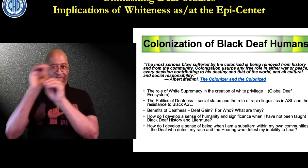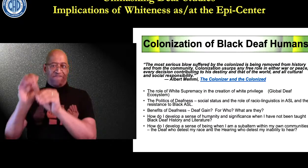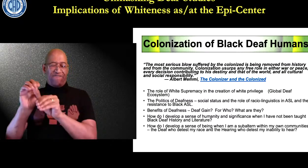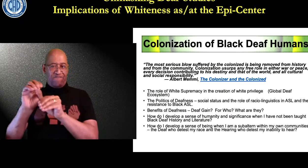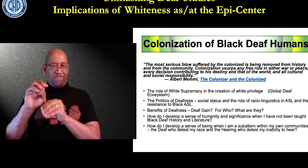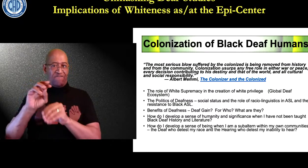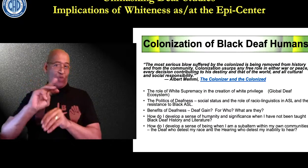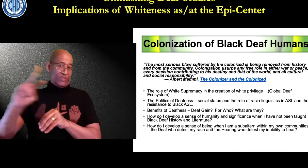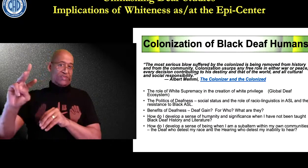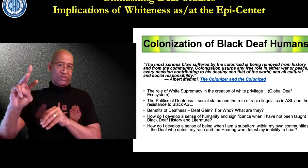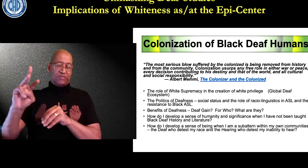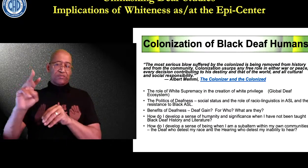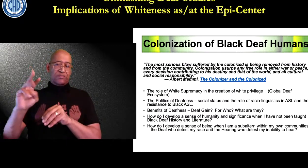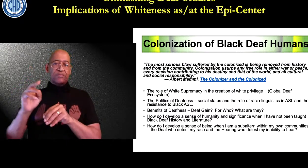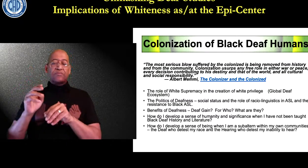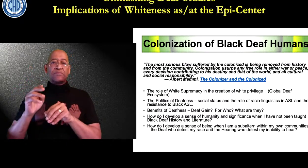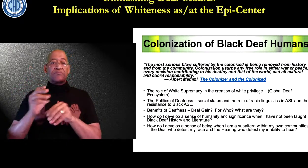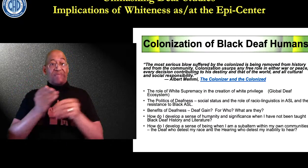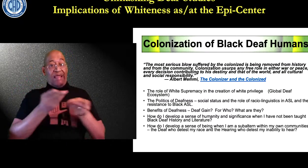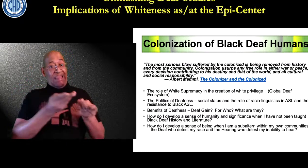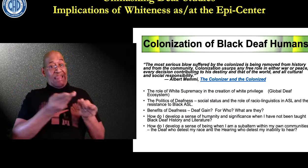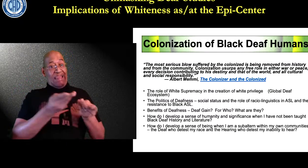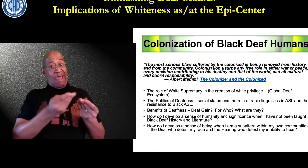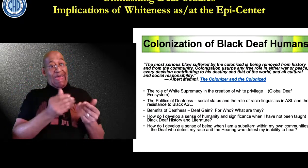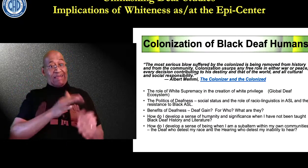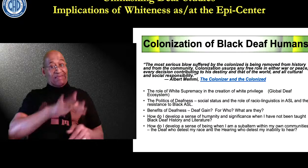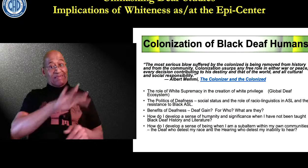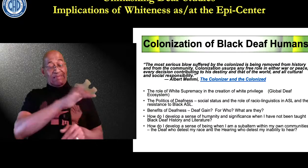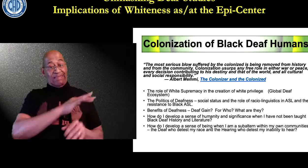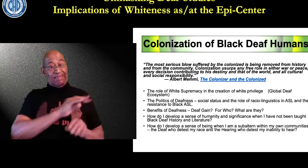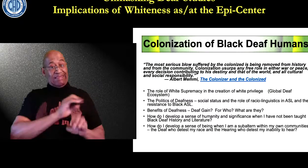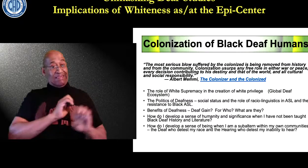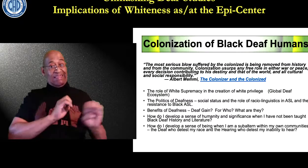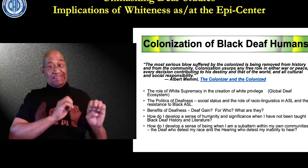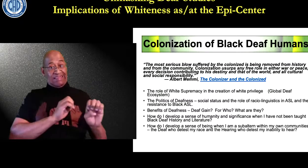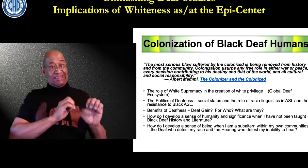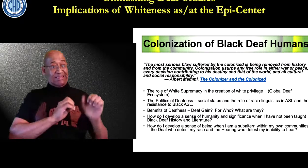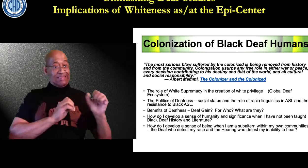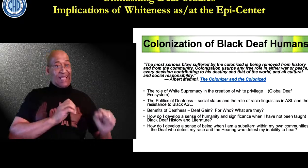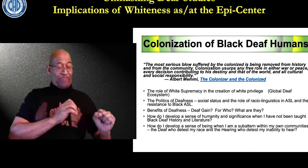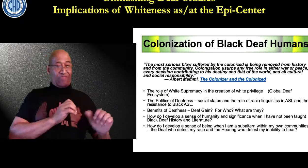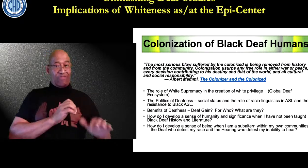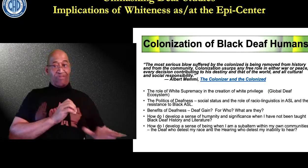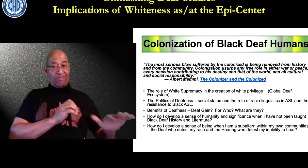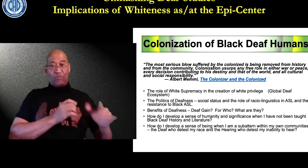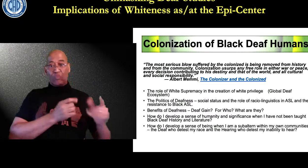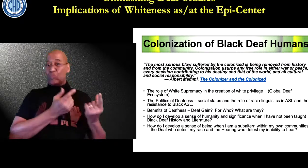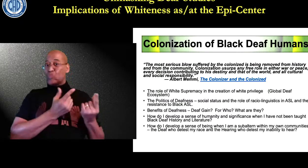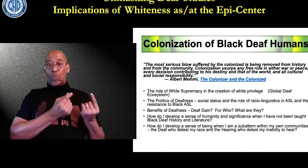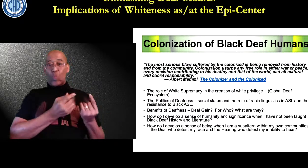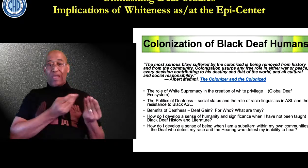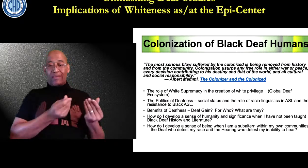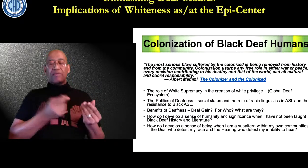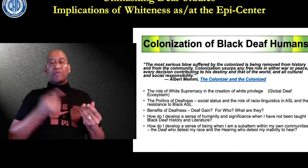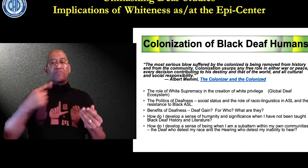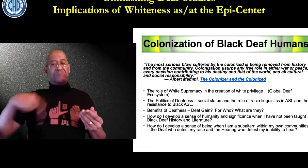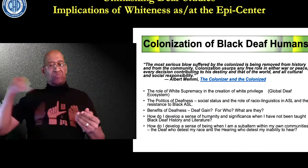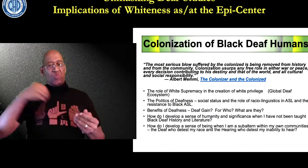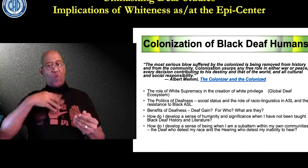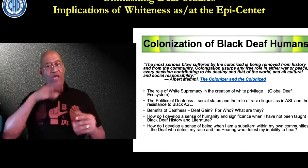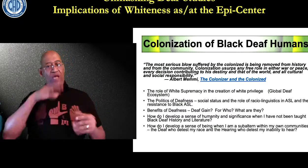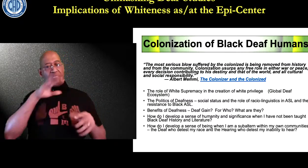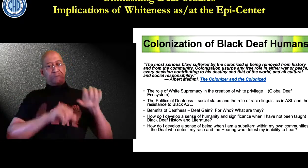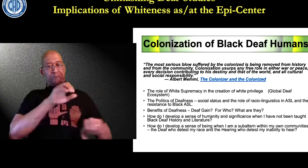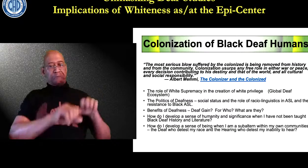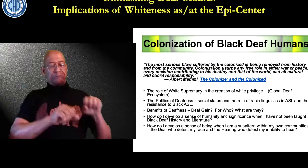the Americans were forcing the Native American Indians to move out